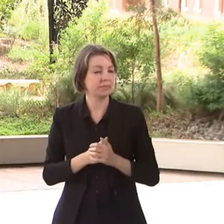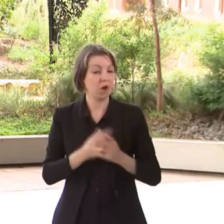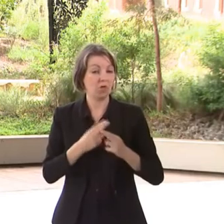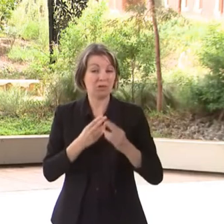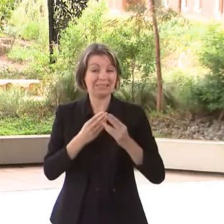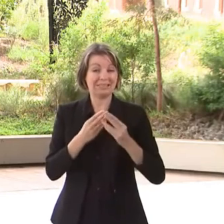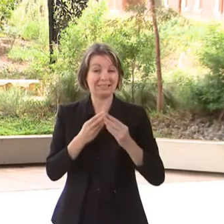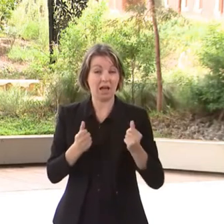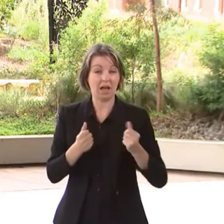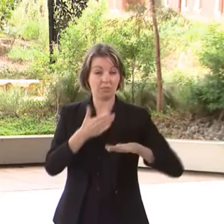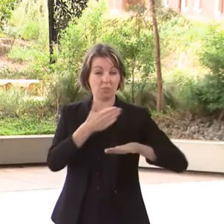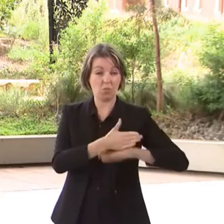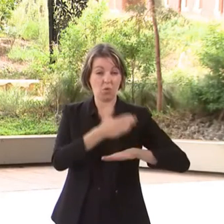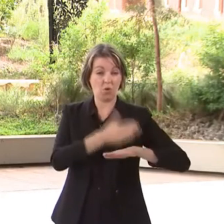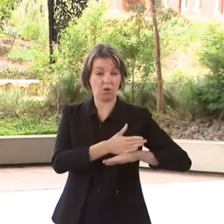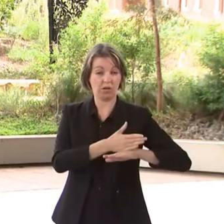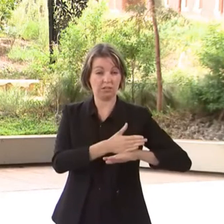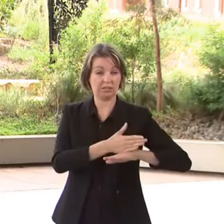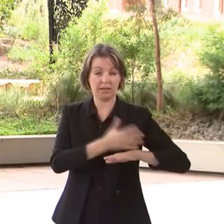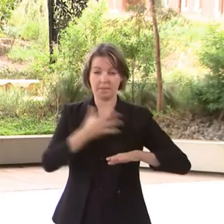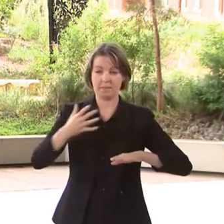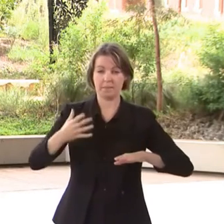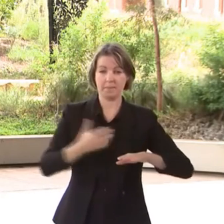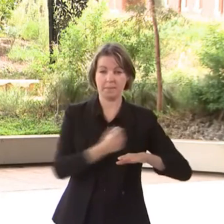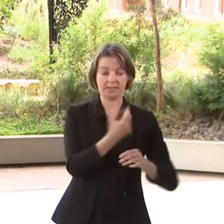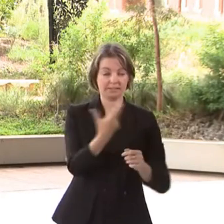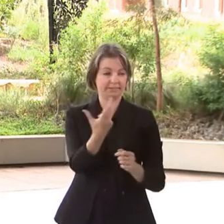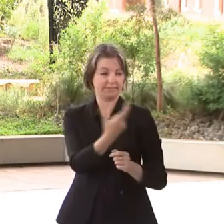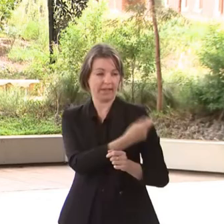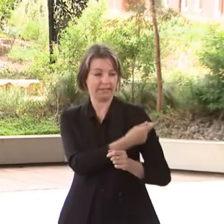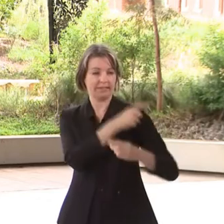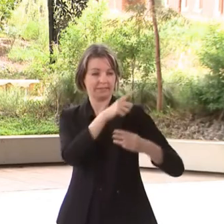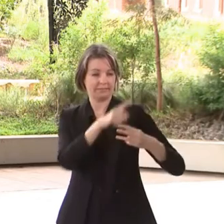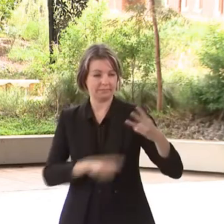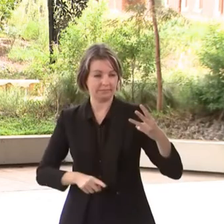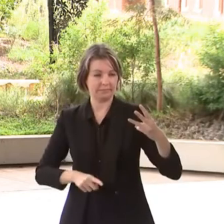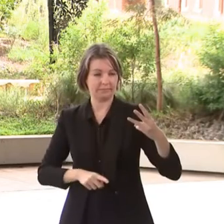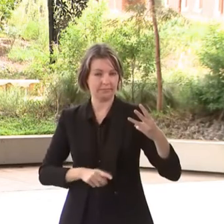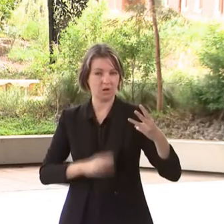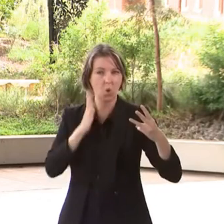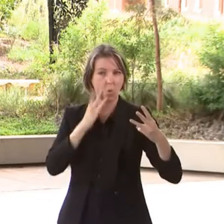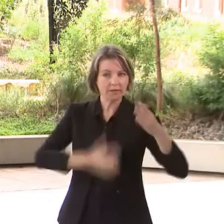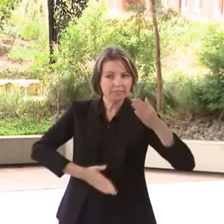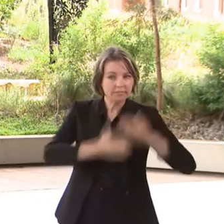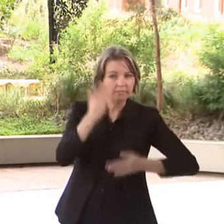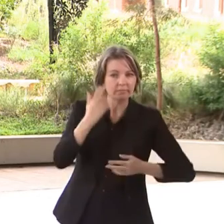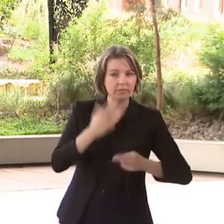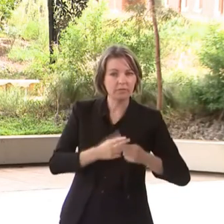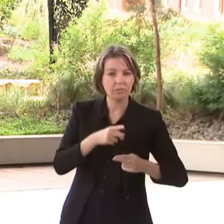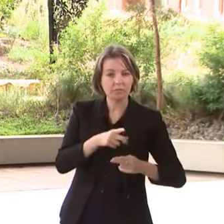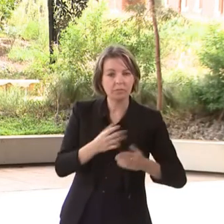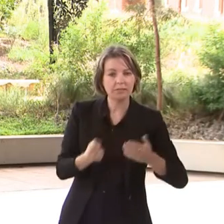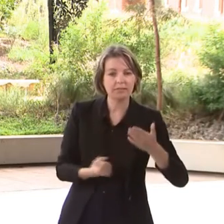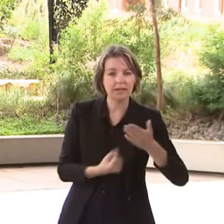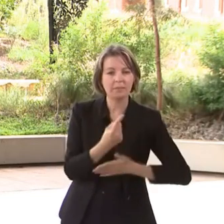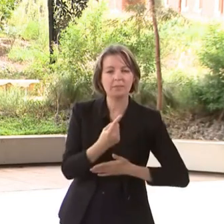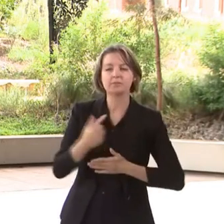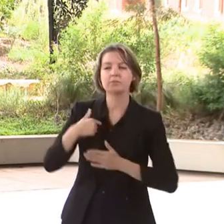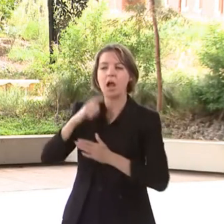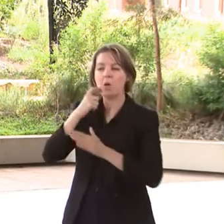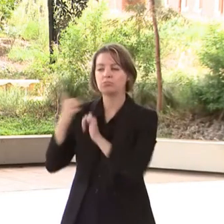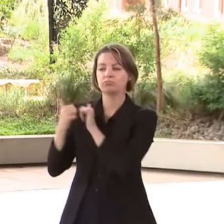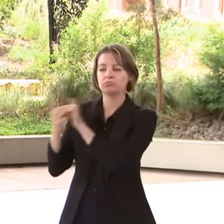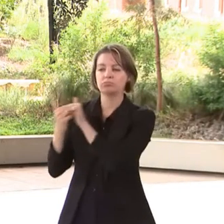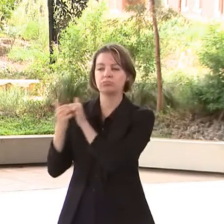Yeah. When will they have deadlines for when that will be? I'll work with the Health Minister in relation to that. Obviously, there's discussions